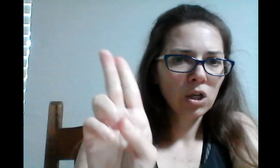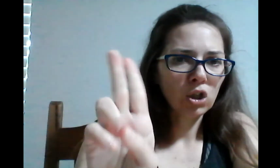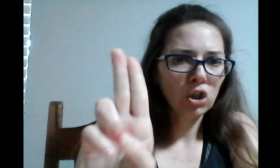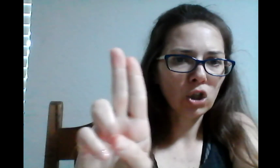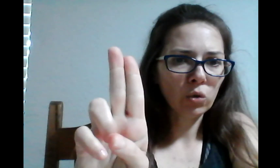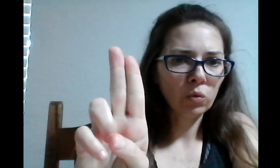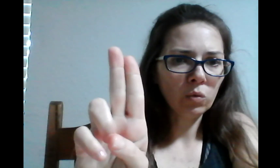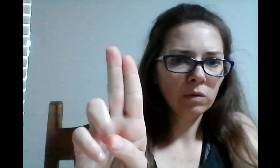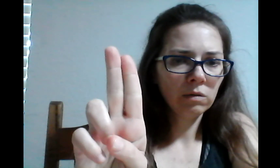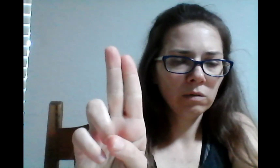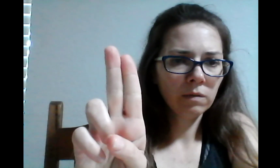U,